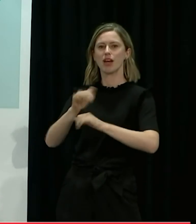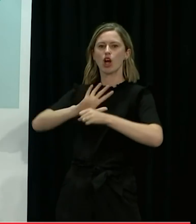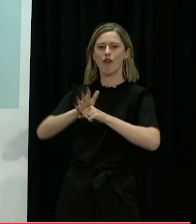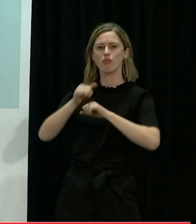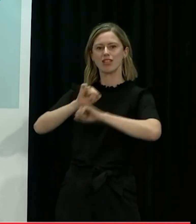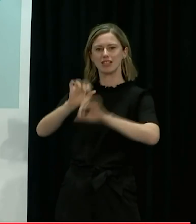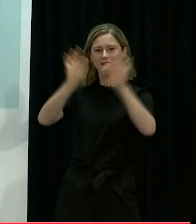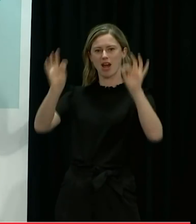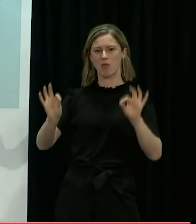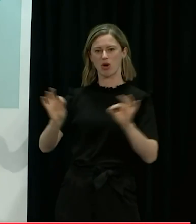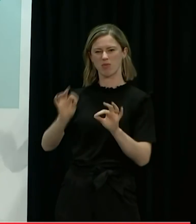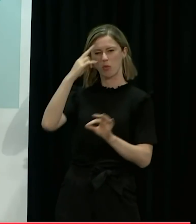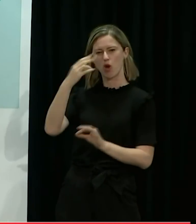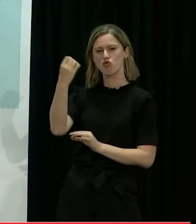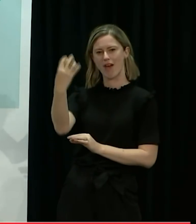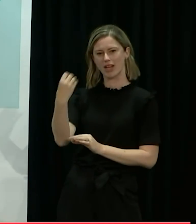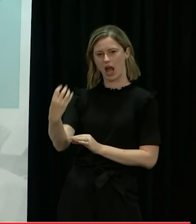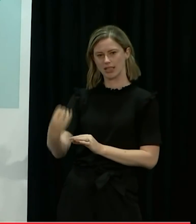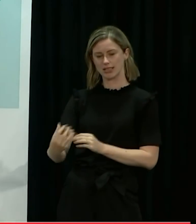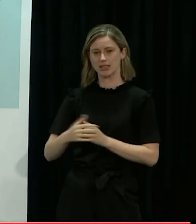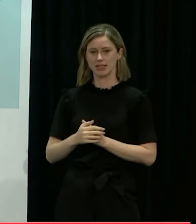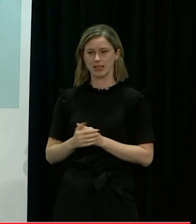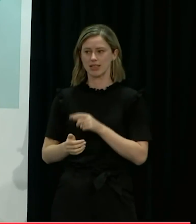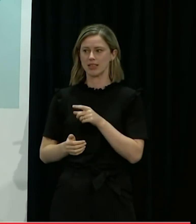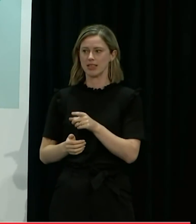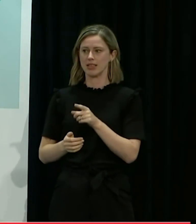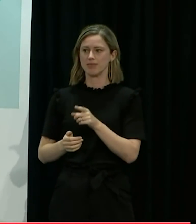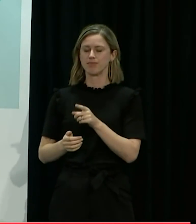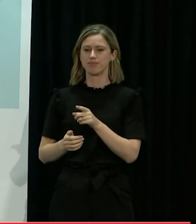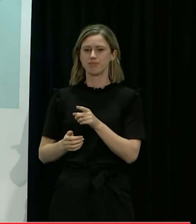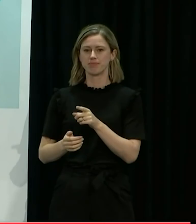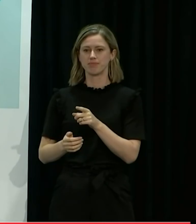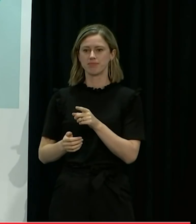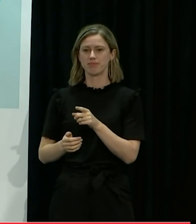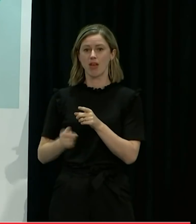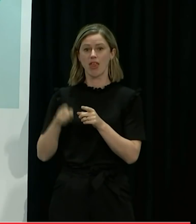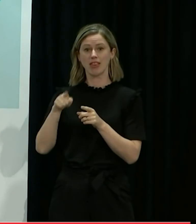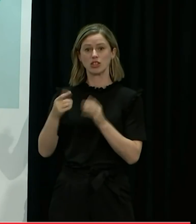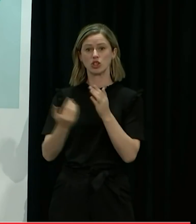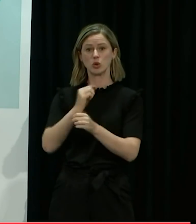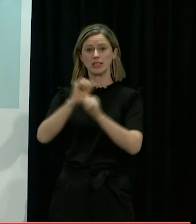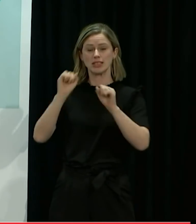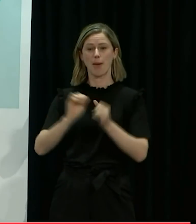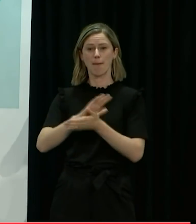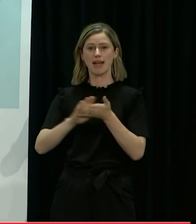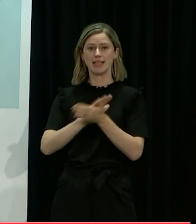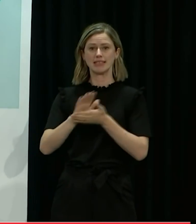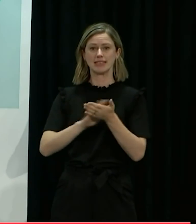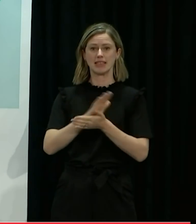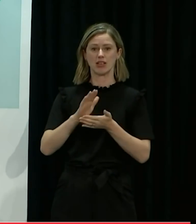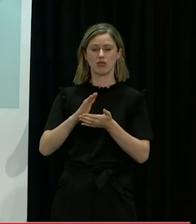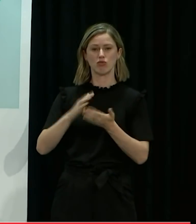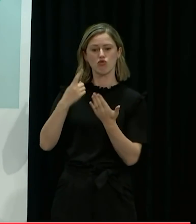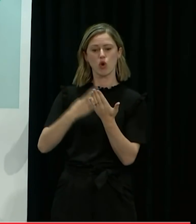heavy lifting. This new system does not represent a considerable loosening of protections. What it